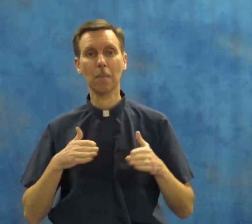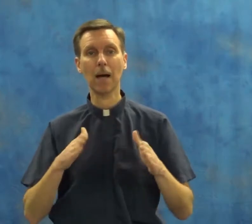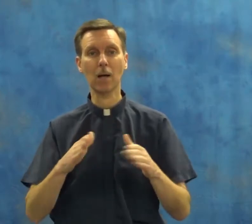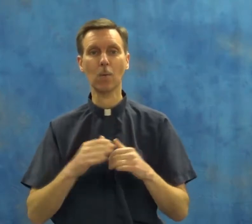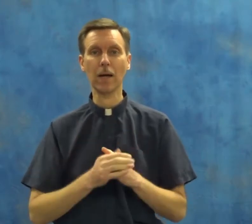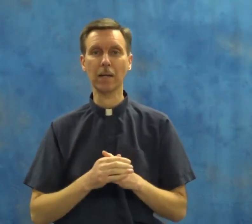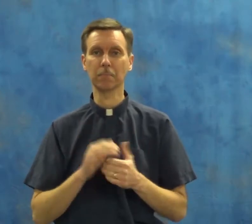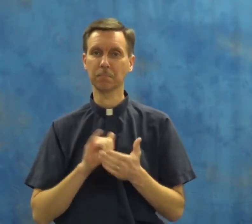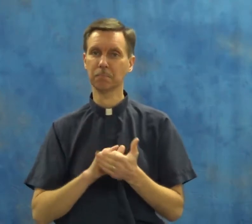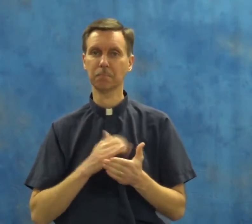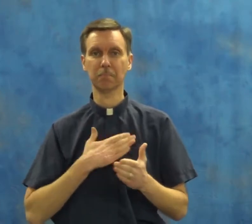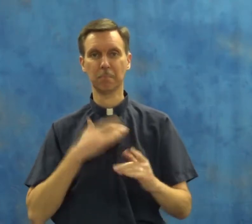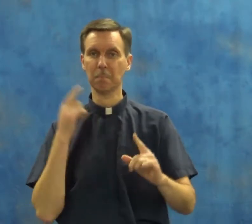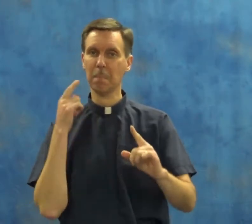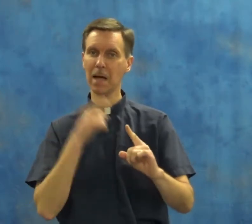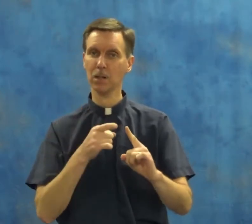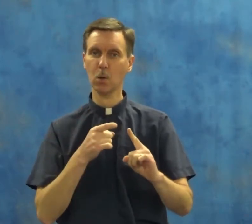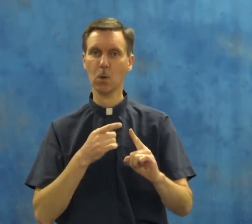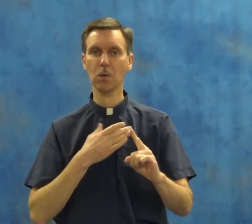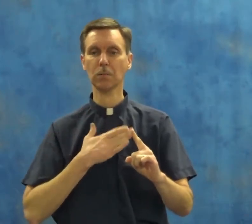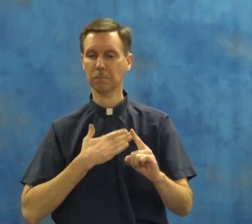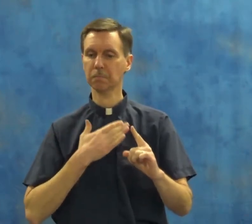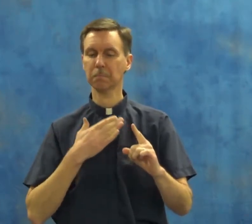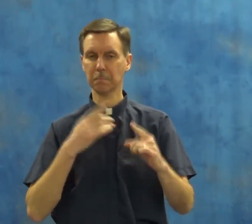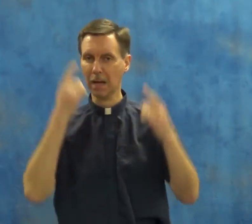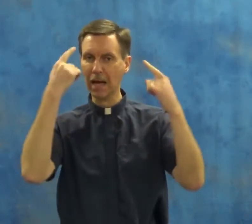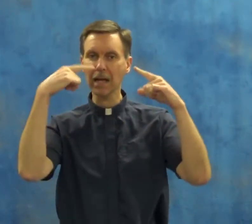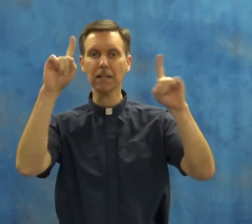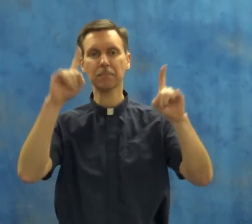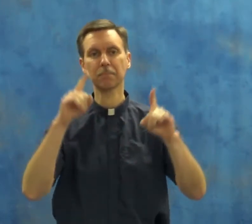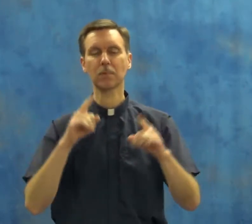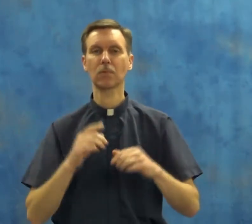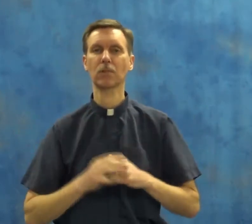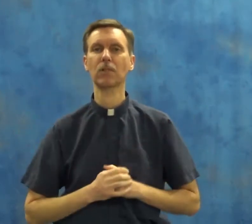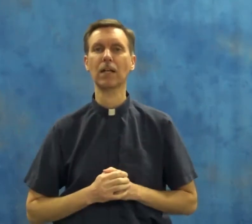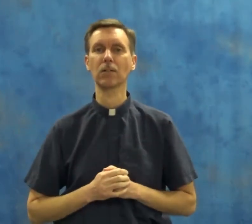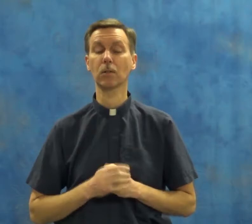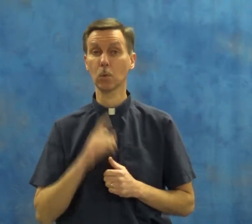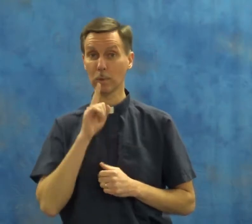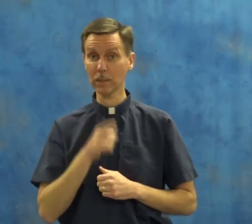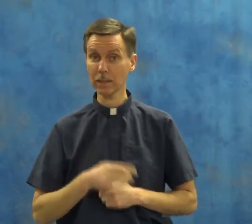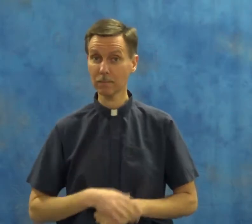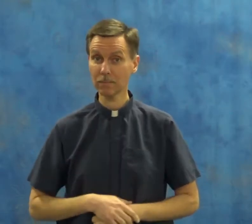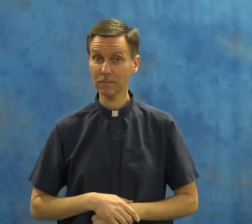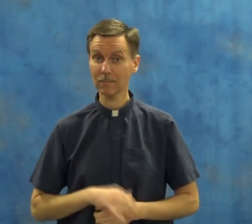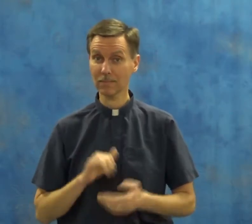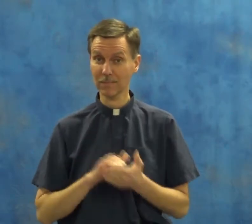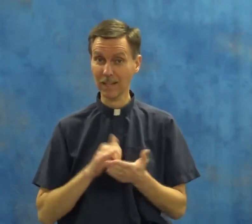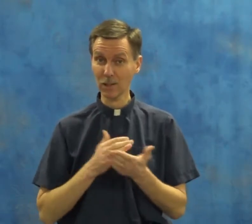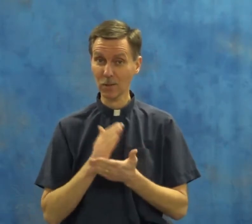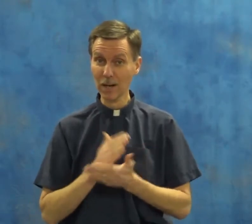my way. My goal, my success. Really? That's all right?